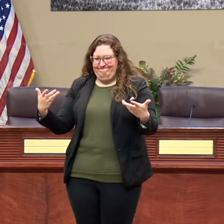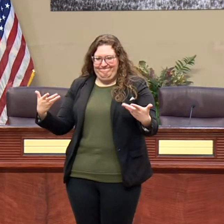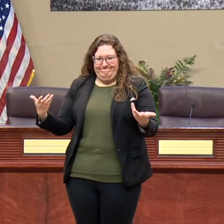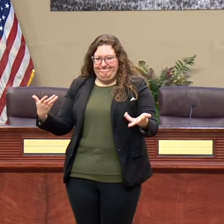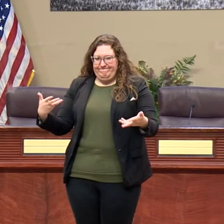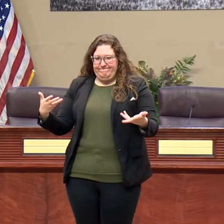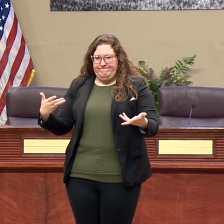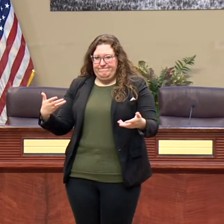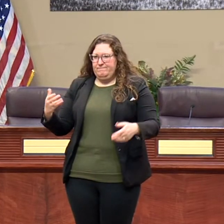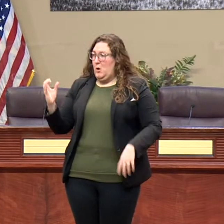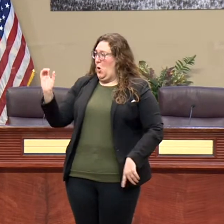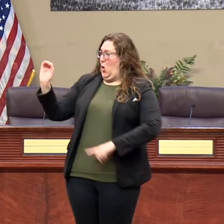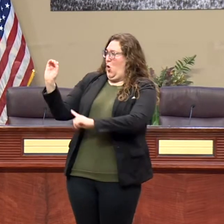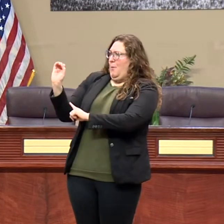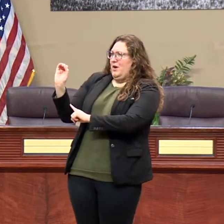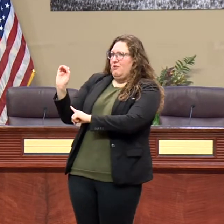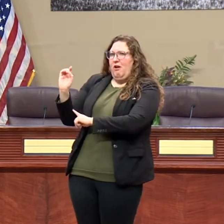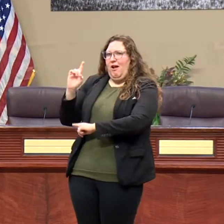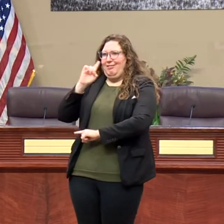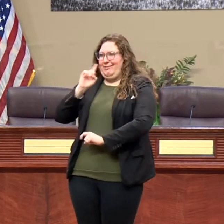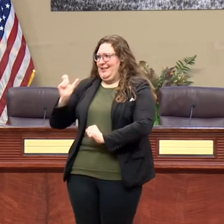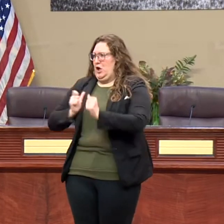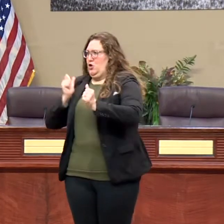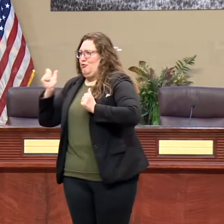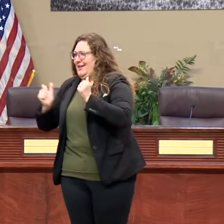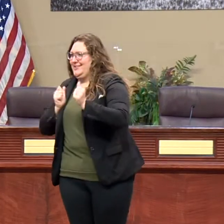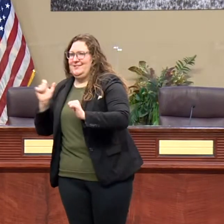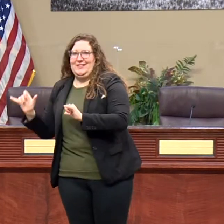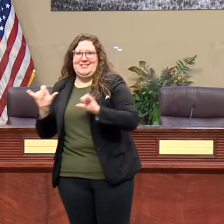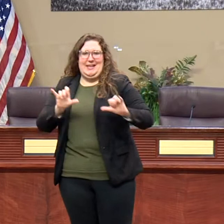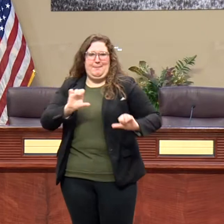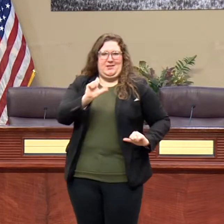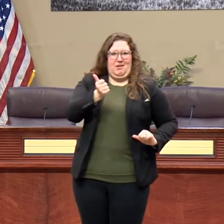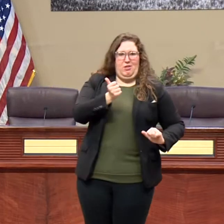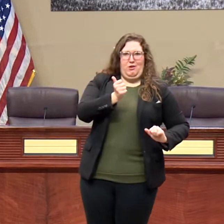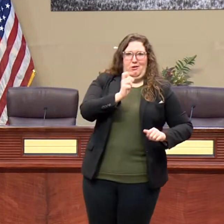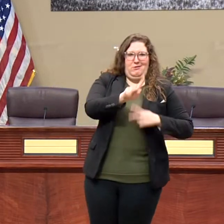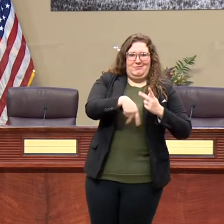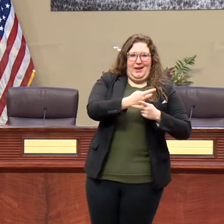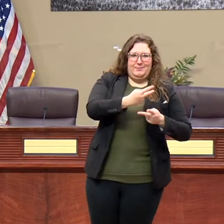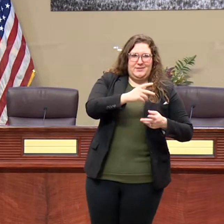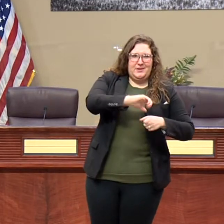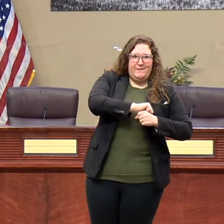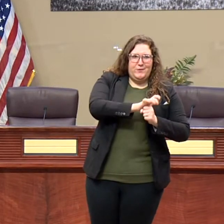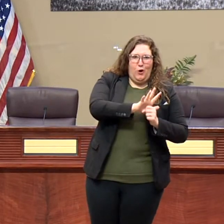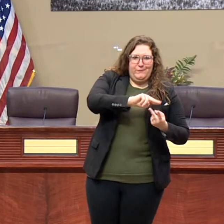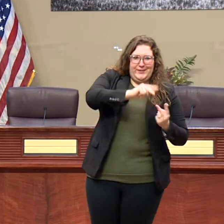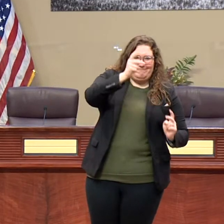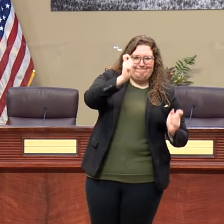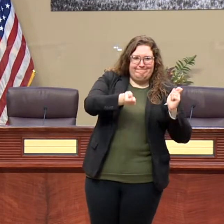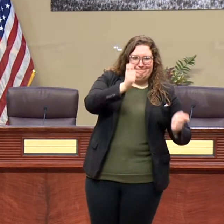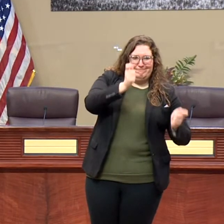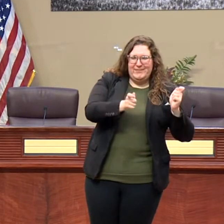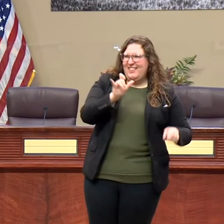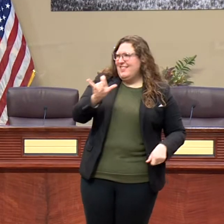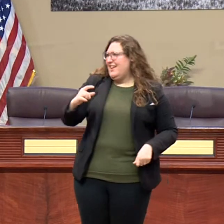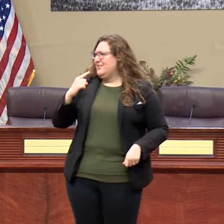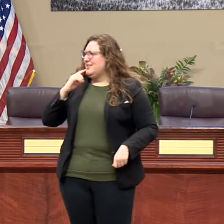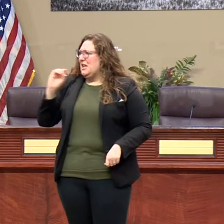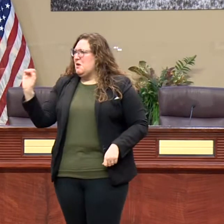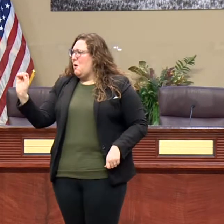as ferocious, perhaps, as previous variants. So, do